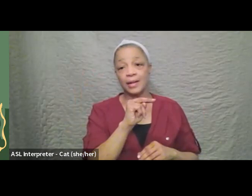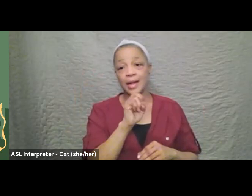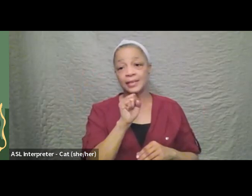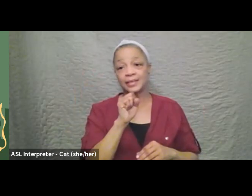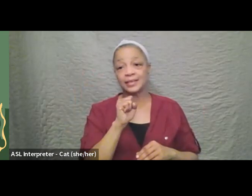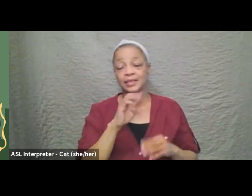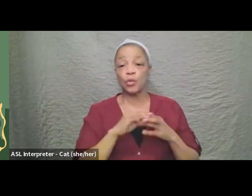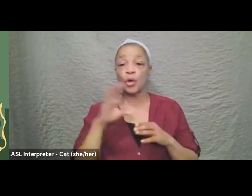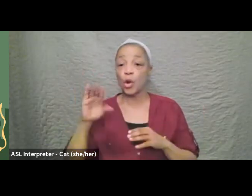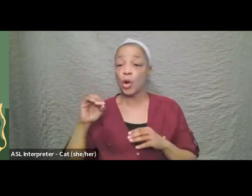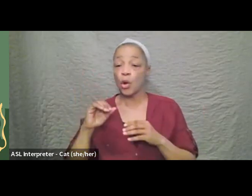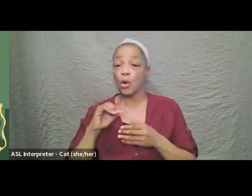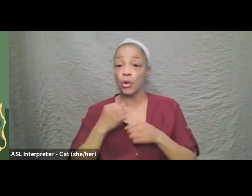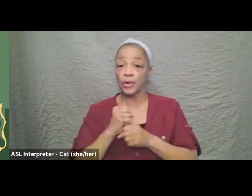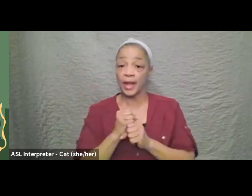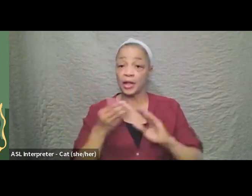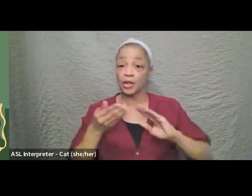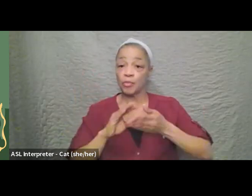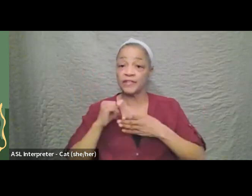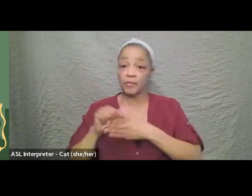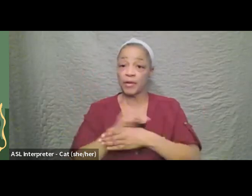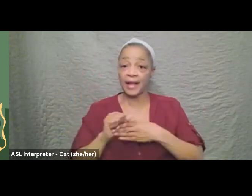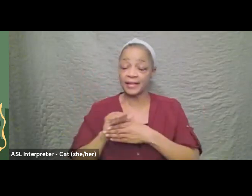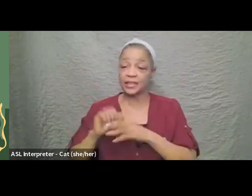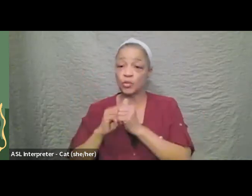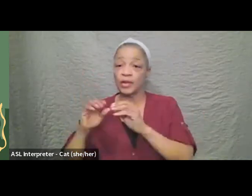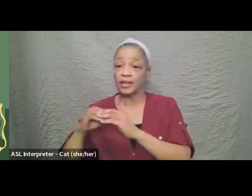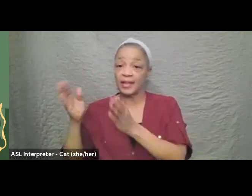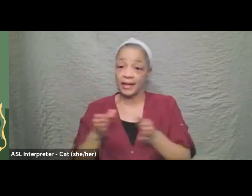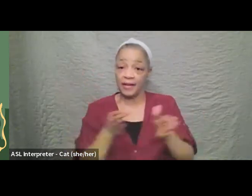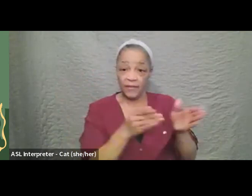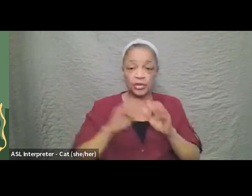co-create communities of practice with individuals and organizations.